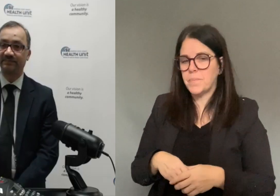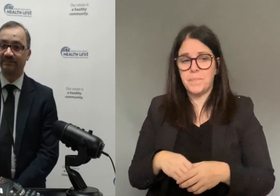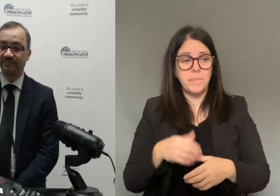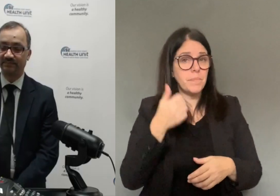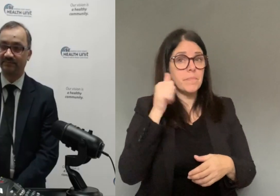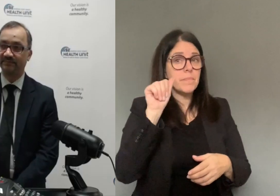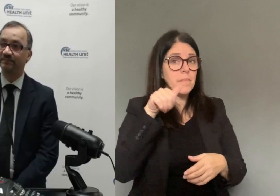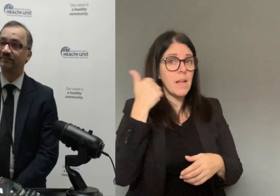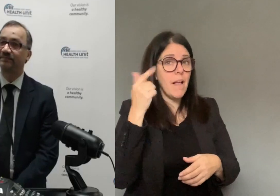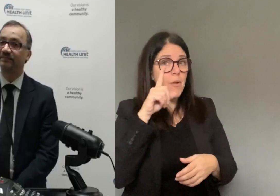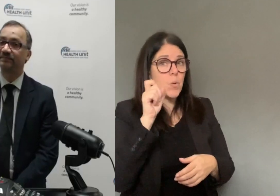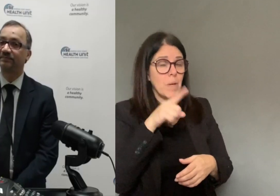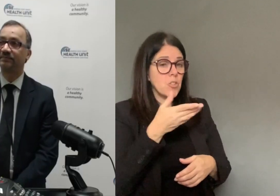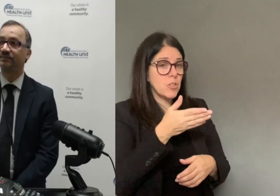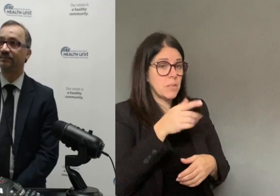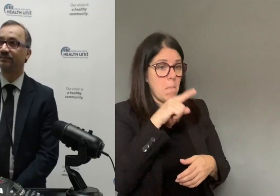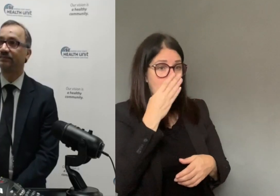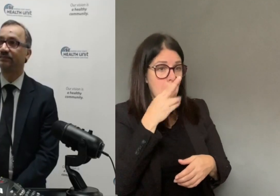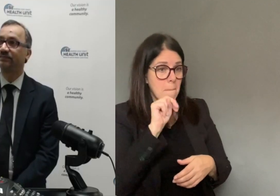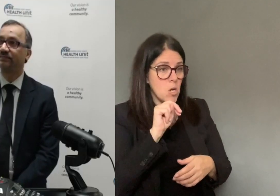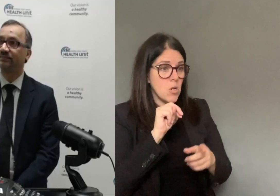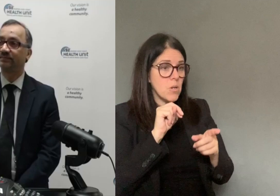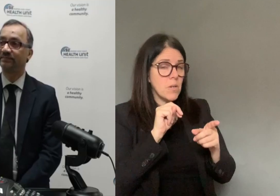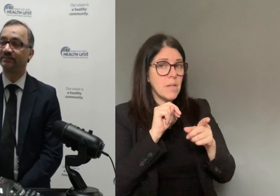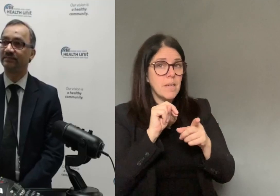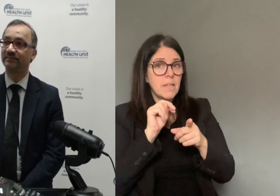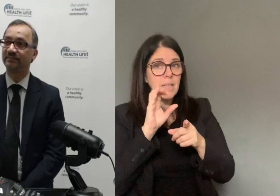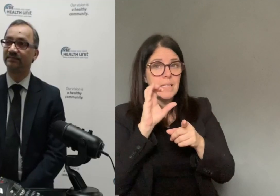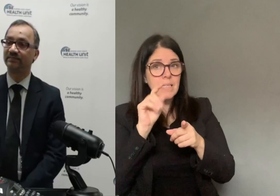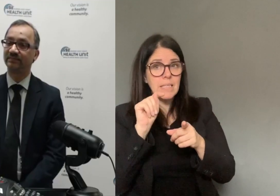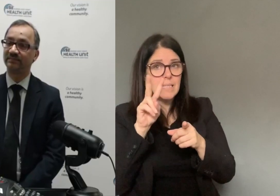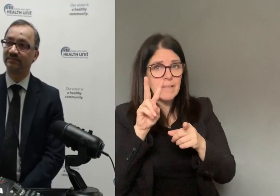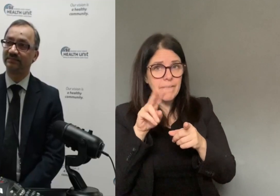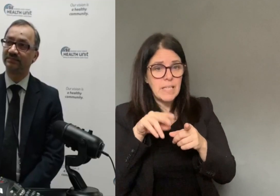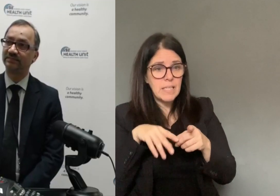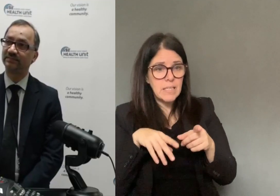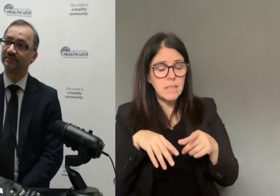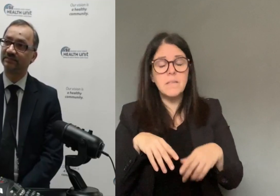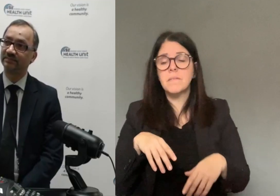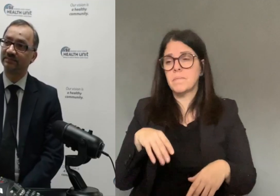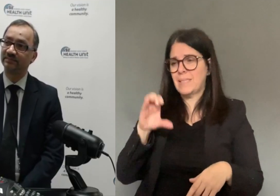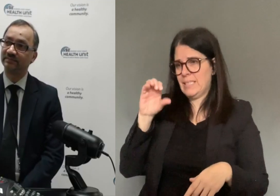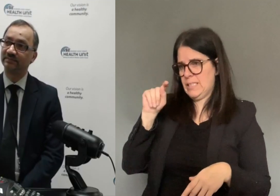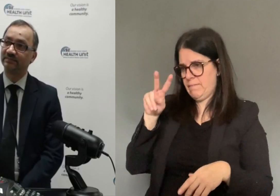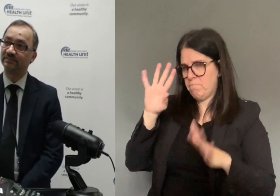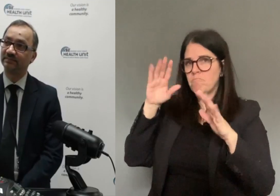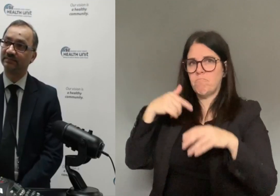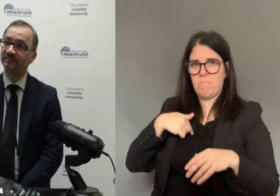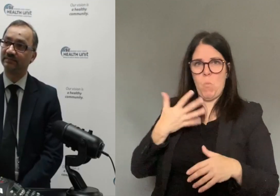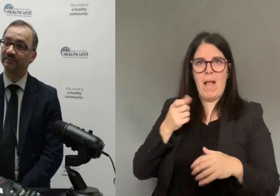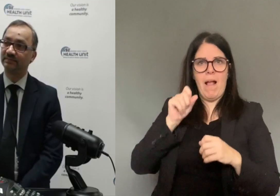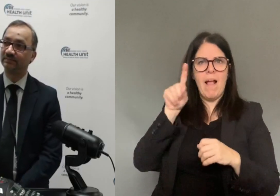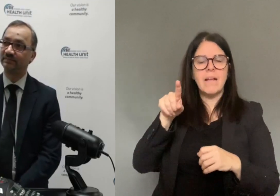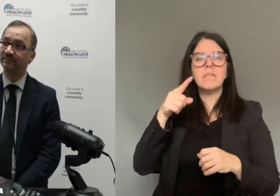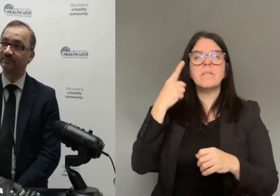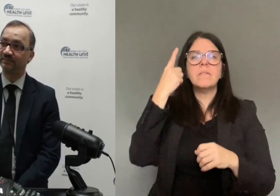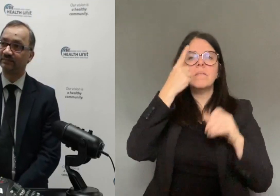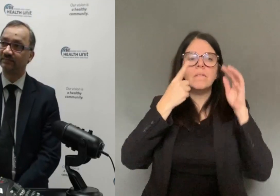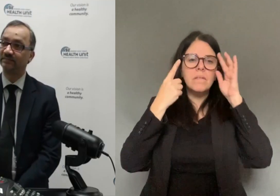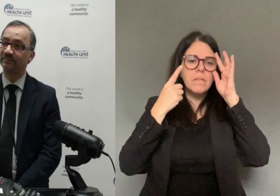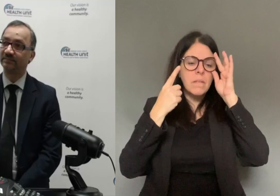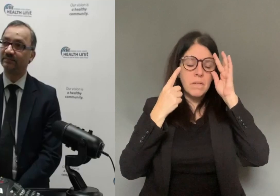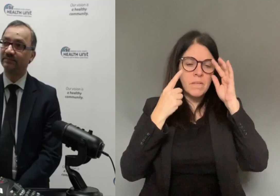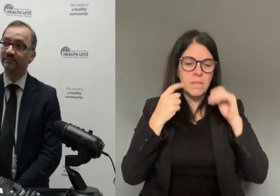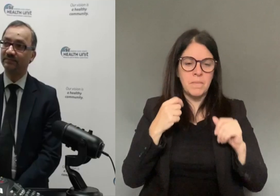No, I'm good, thanks. CTV? Going back to long-term care homes, what extra precautions are workers at long-term